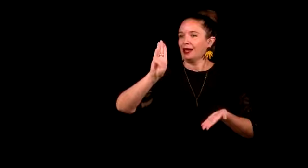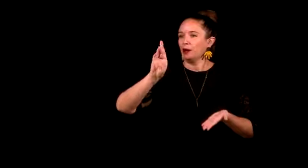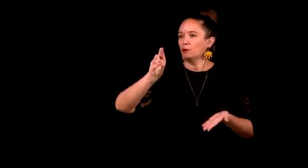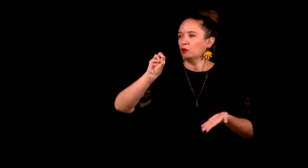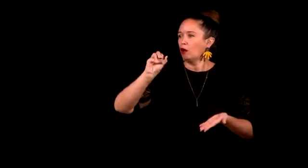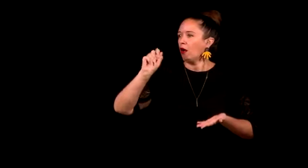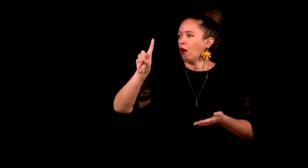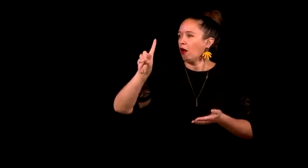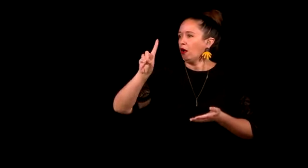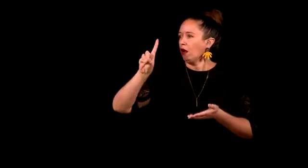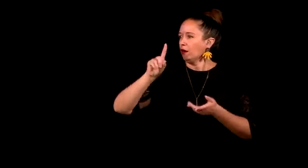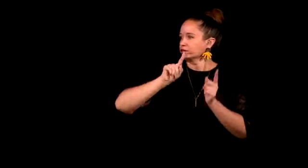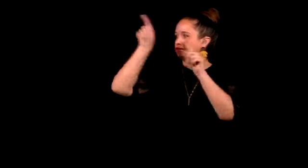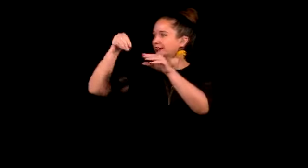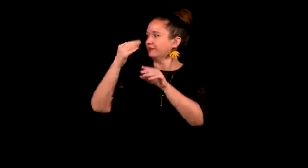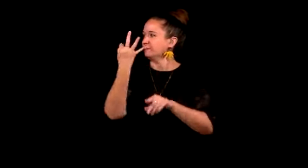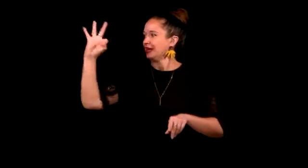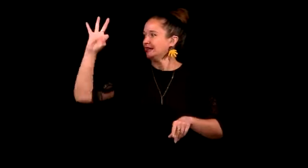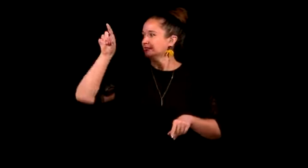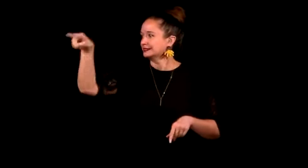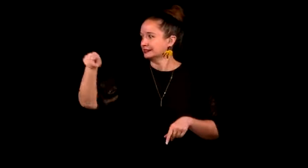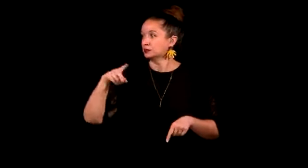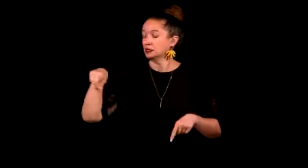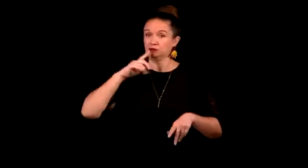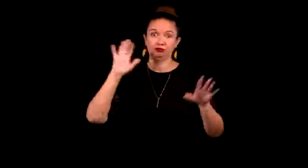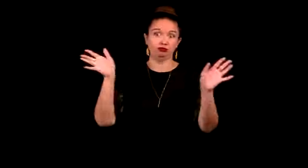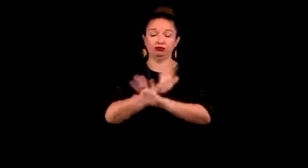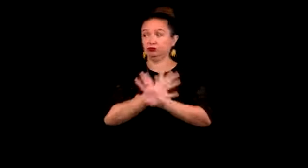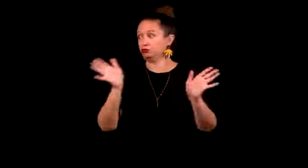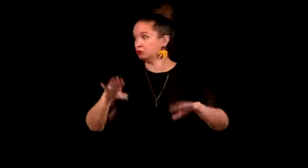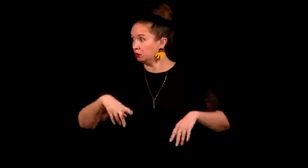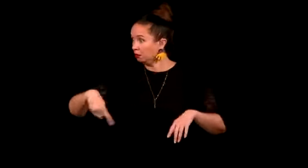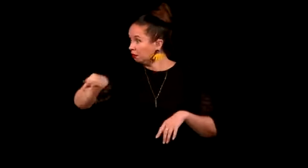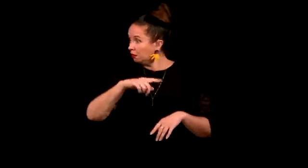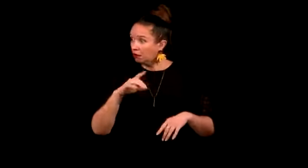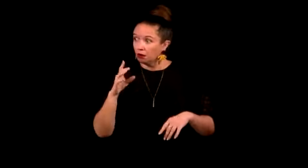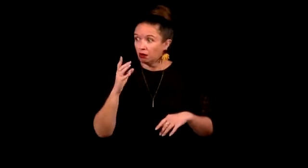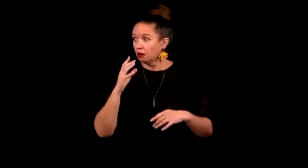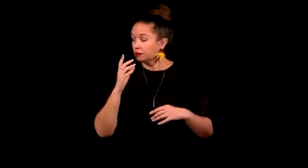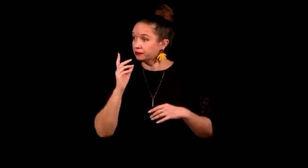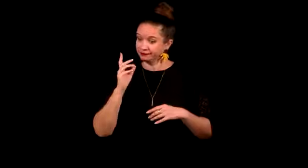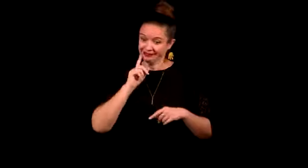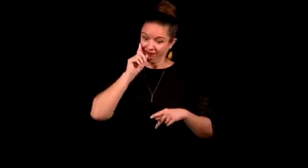like R-A. I studied abroad. I went to France.